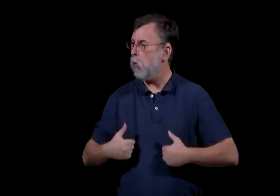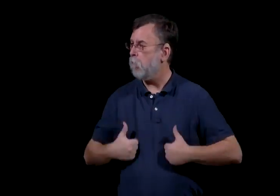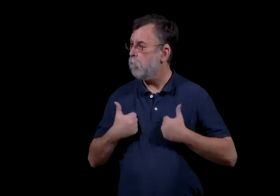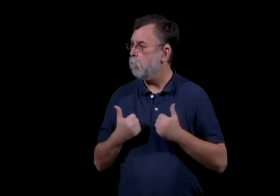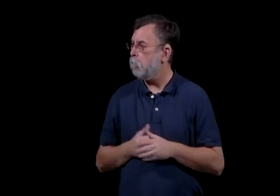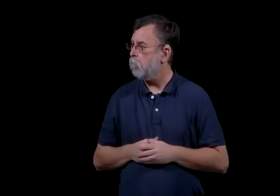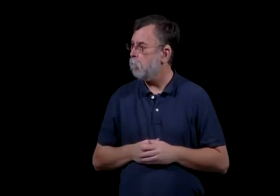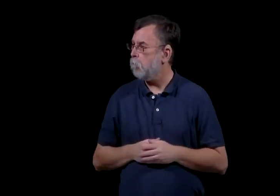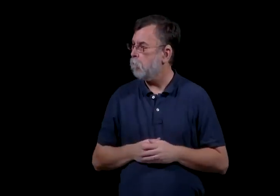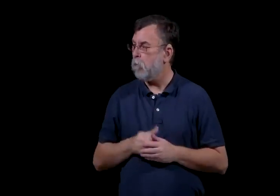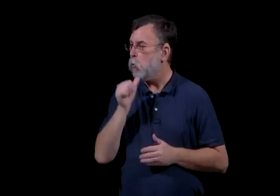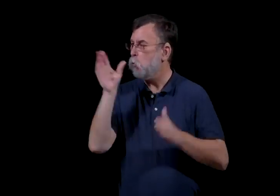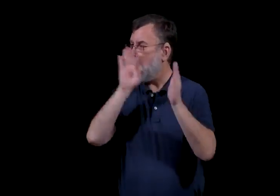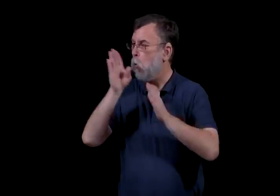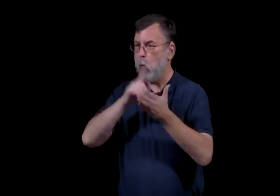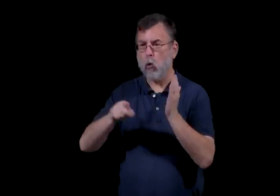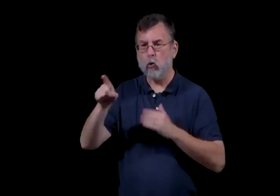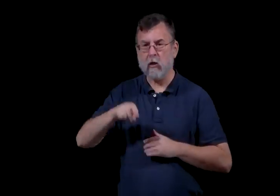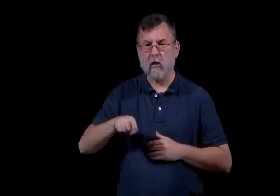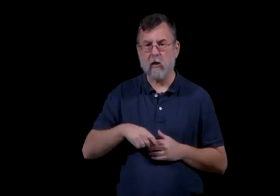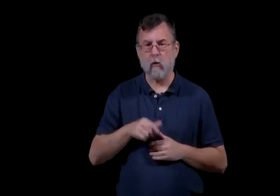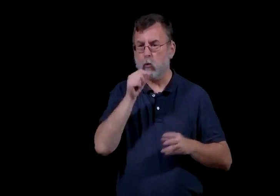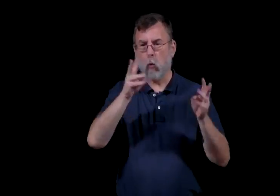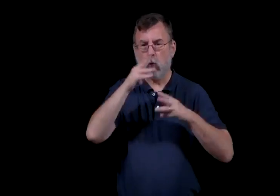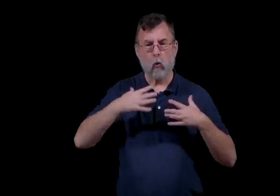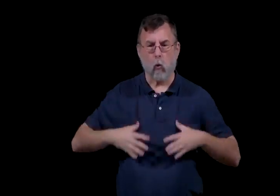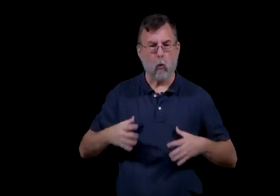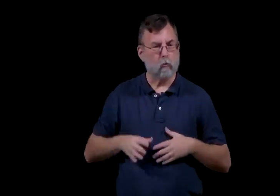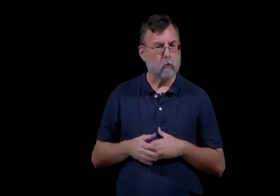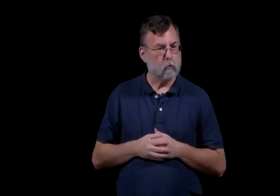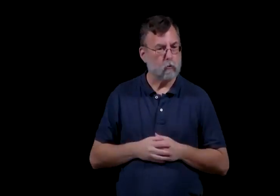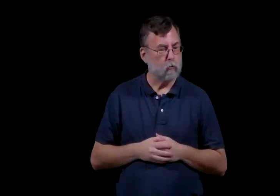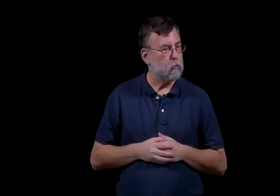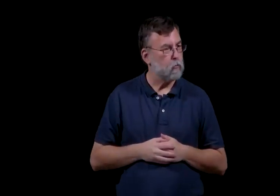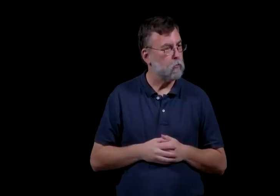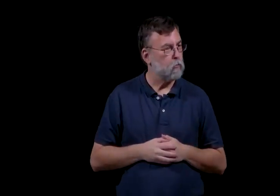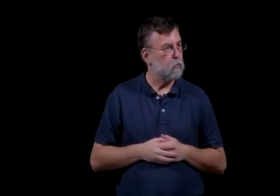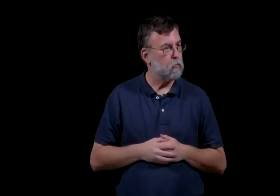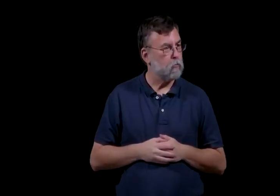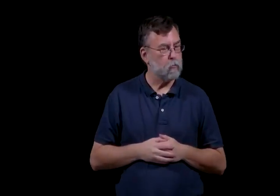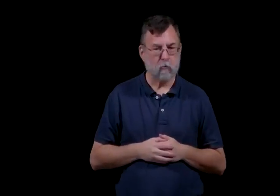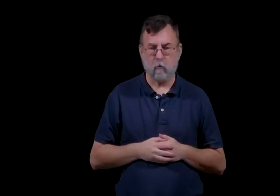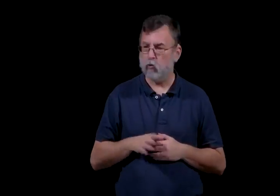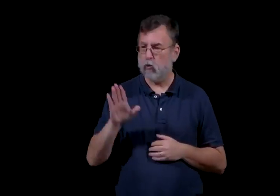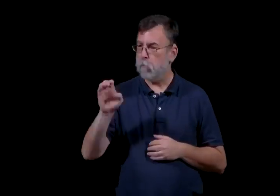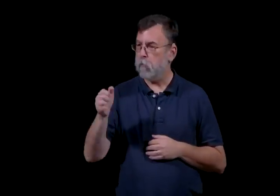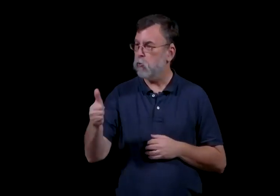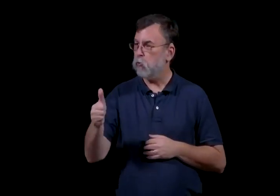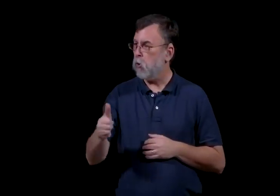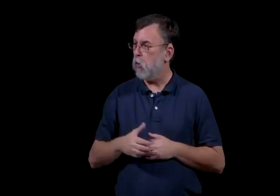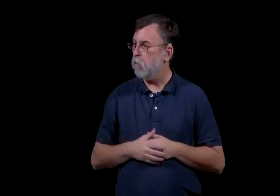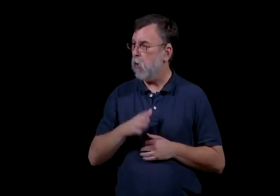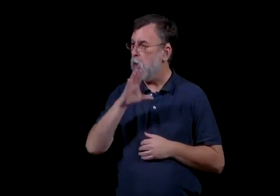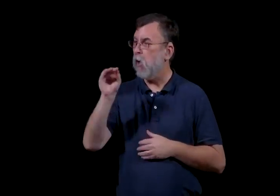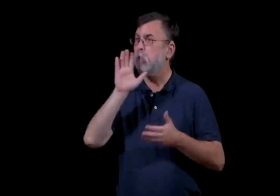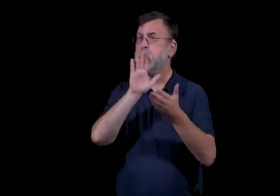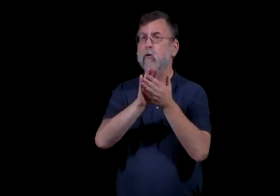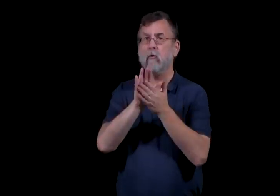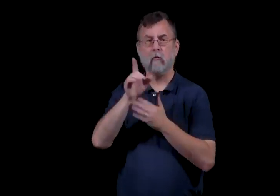And whatever you need for the day, God will provide. So don't worry about your clothing or what you're going to eat. Just be yourself